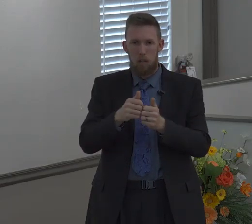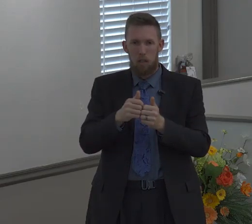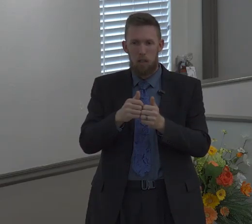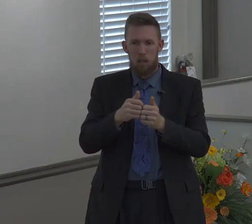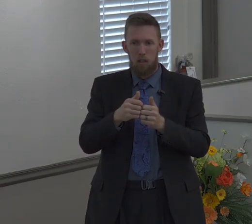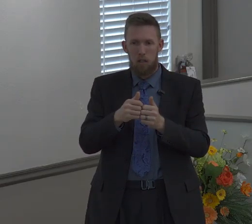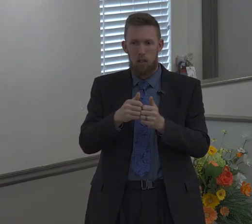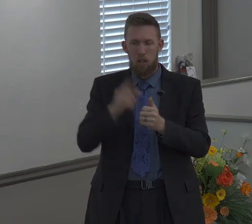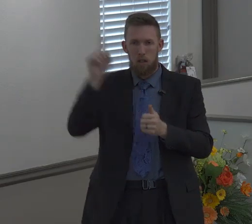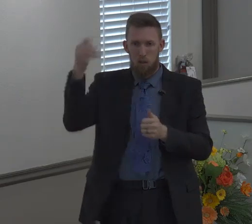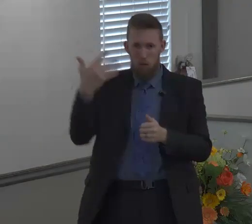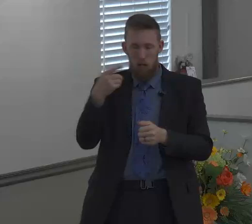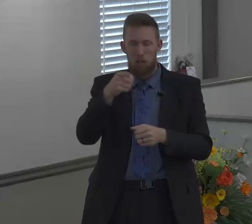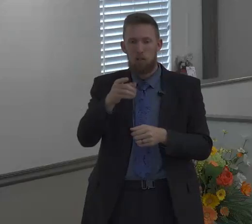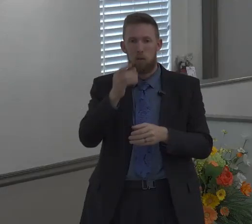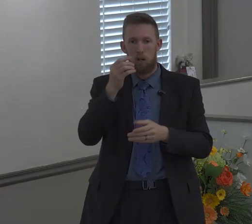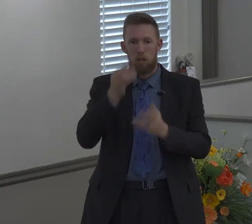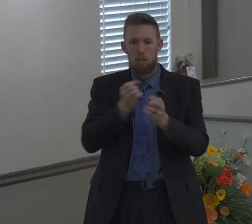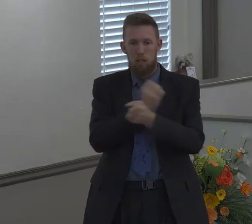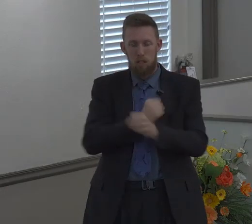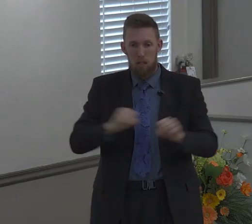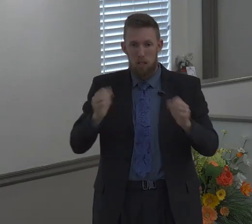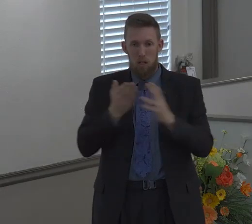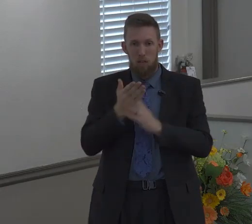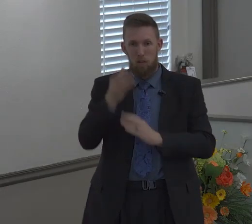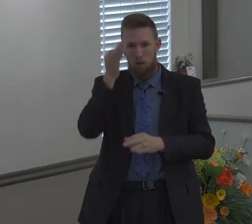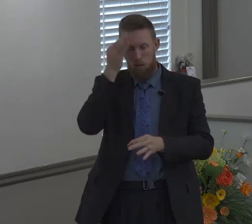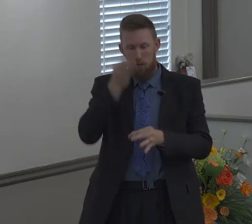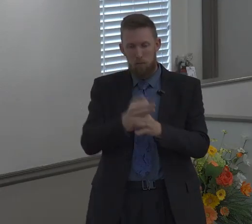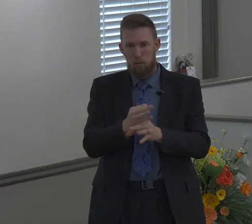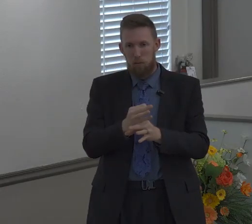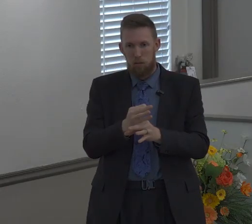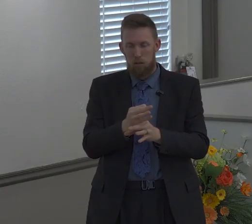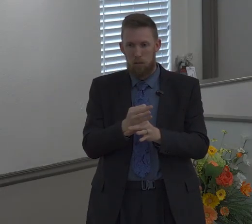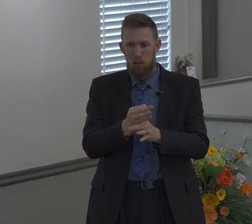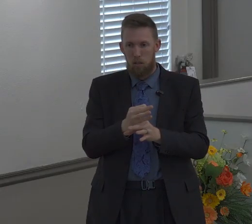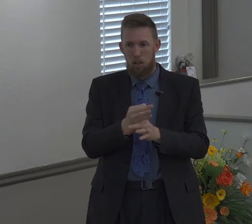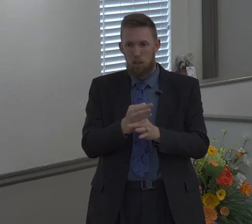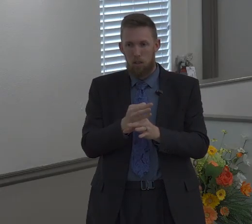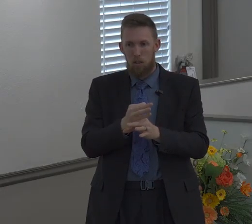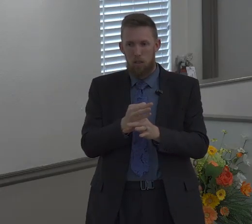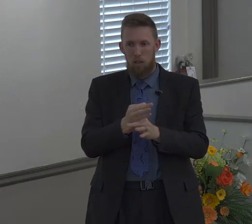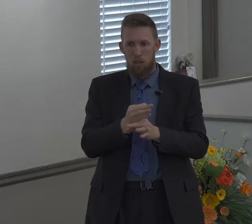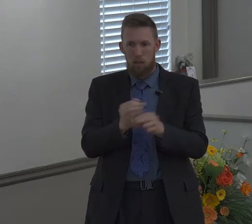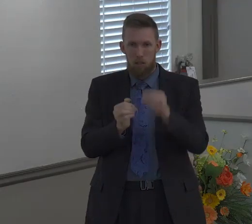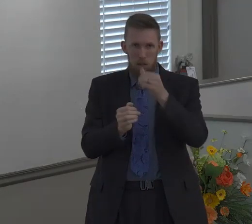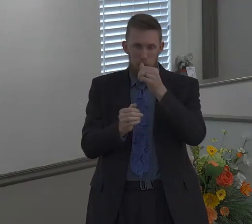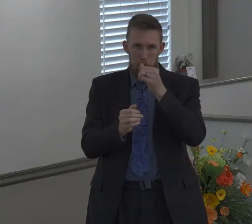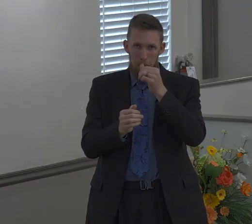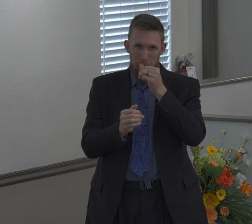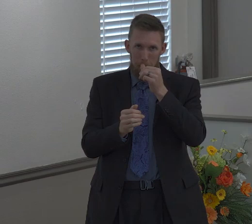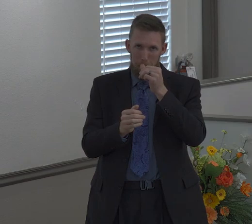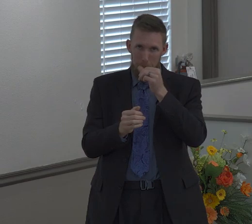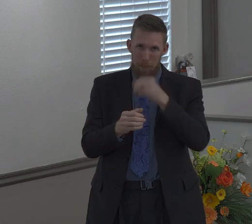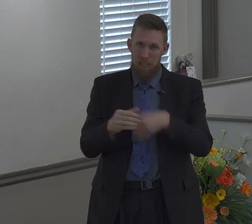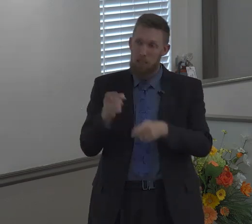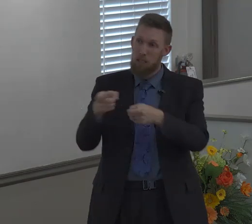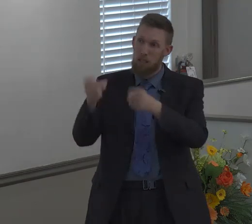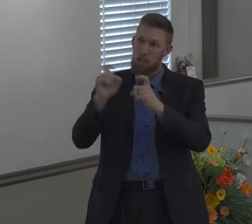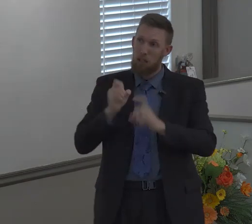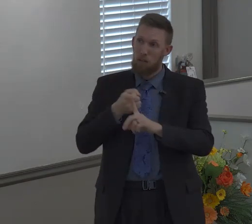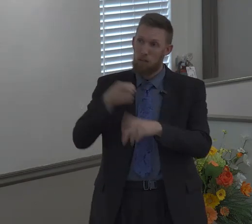you saved through faith. And that not of yourselves. It is the gift of